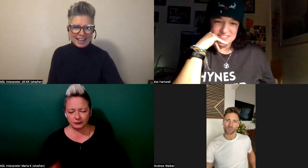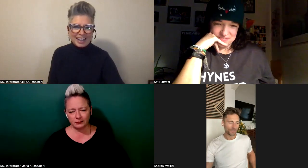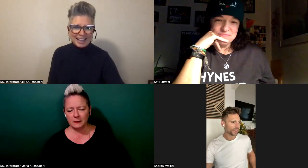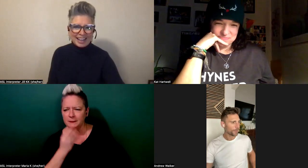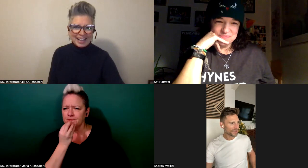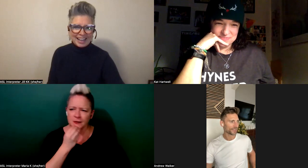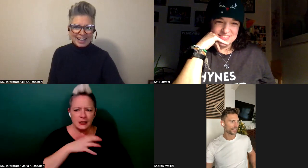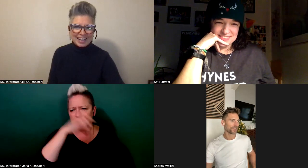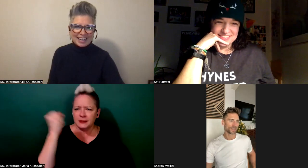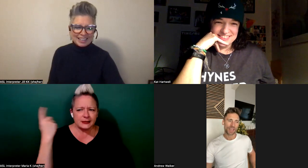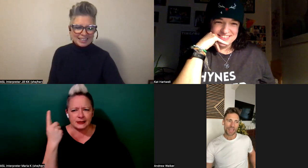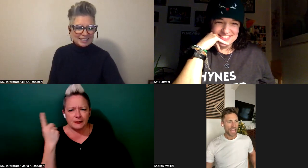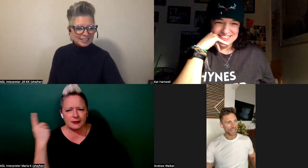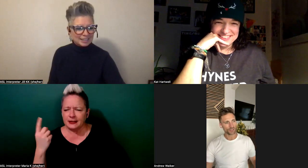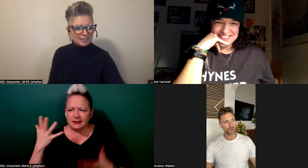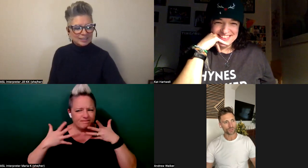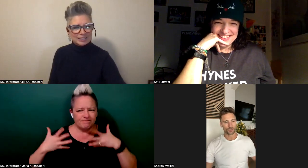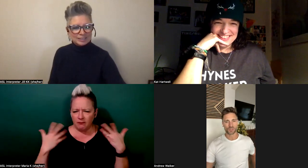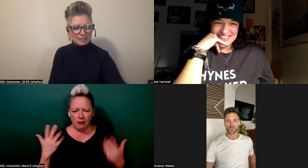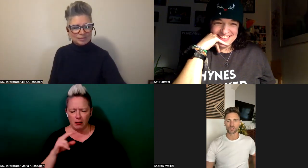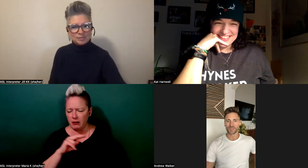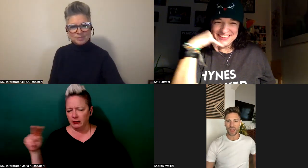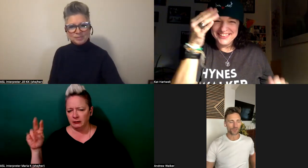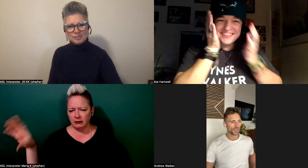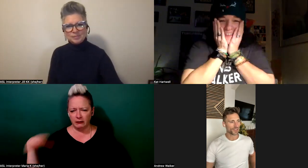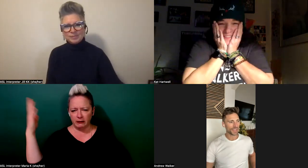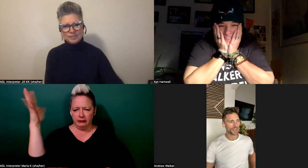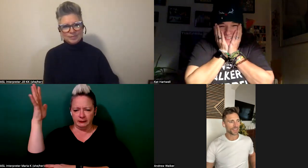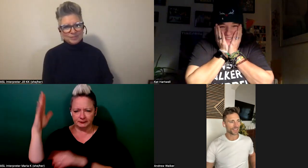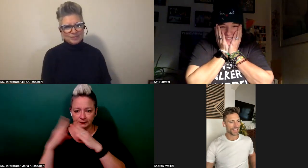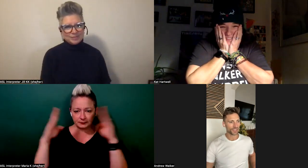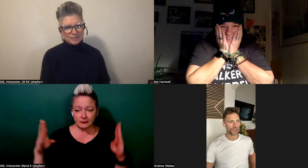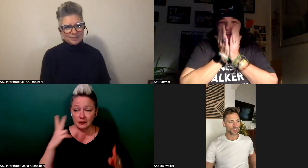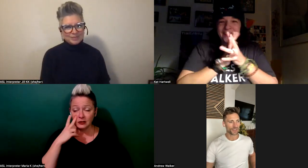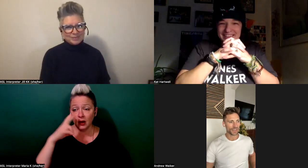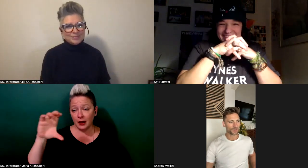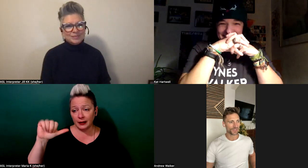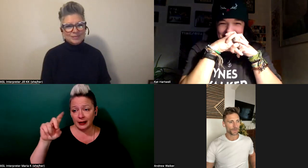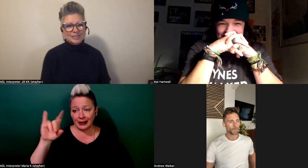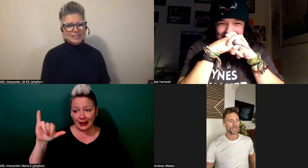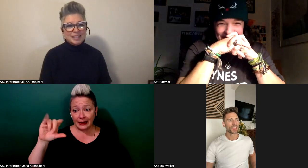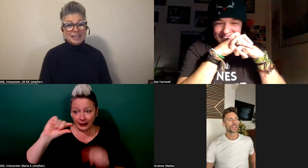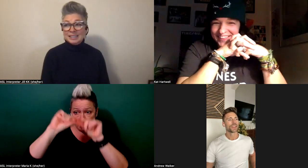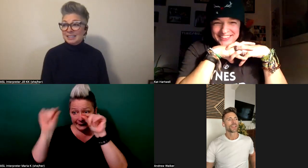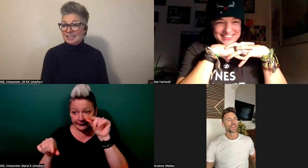missing something. I feel like I'm missing something. And I looked over at the Christmas tree in the house, and I saw candy canes hanging on it. And I was